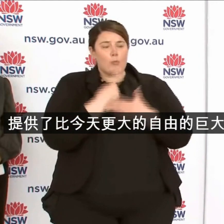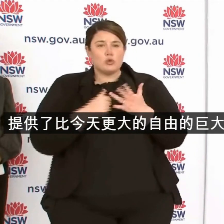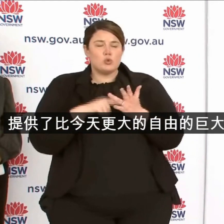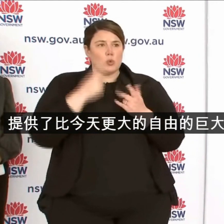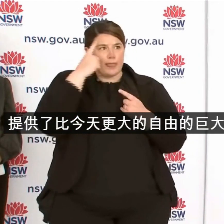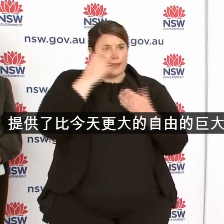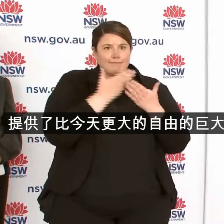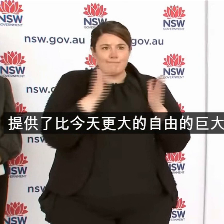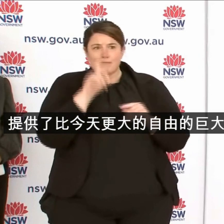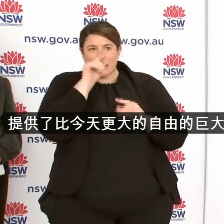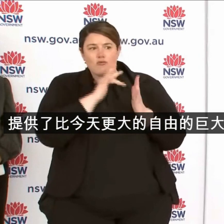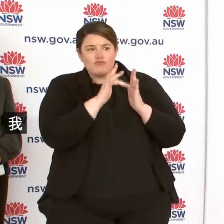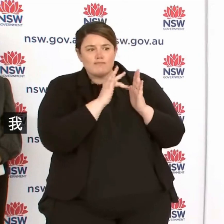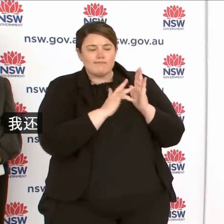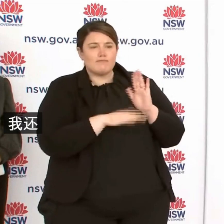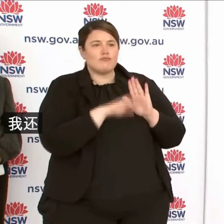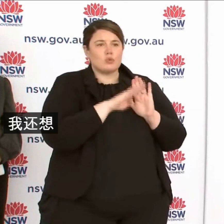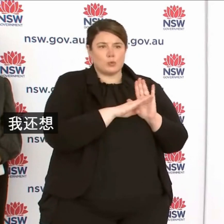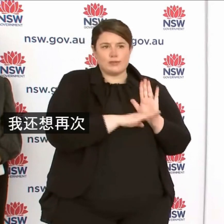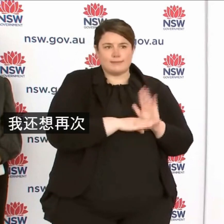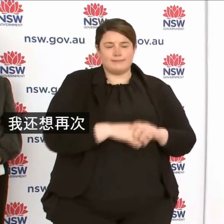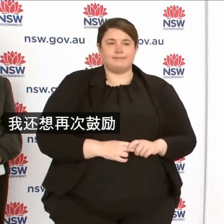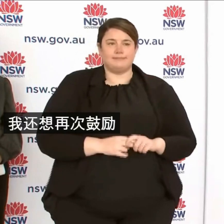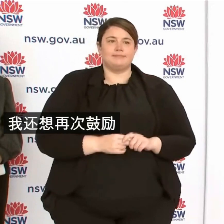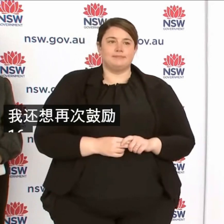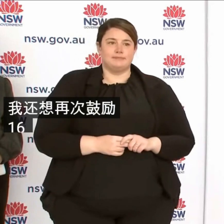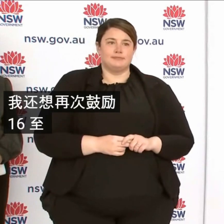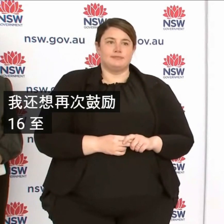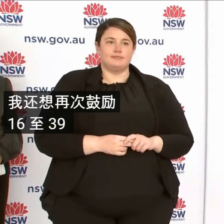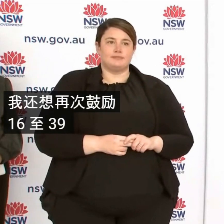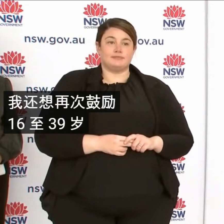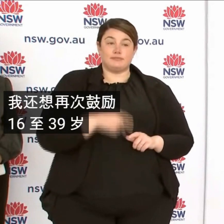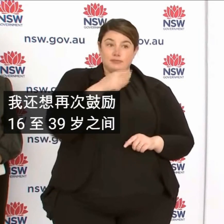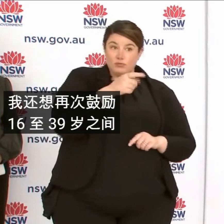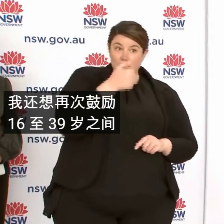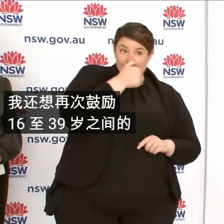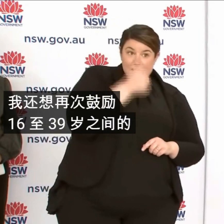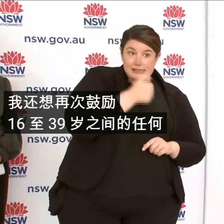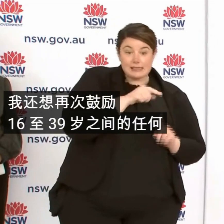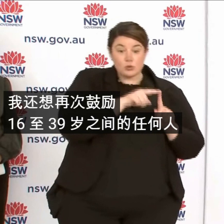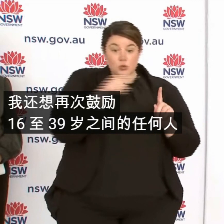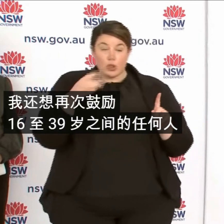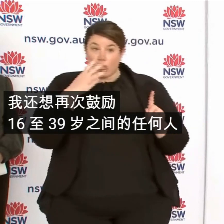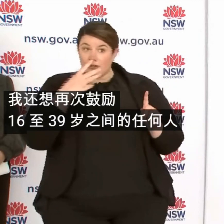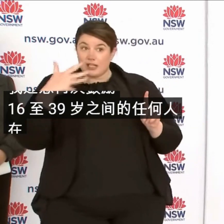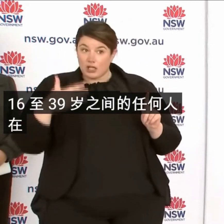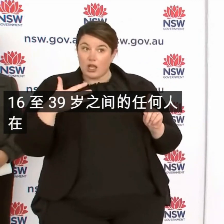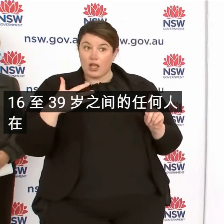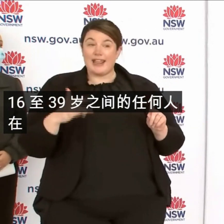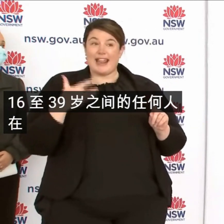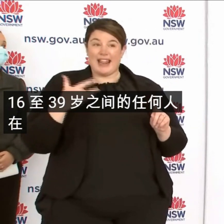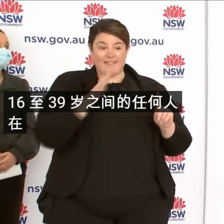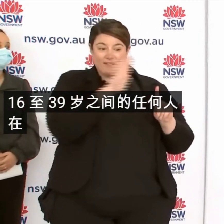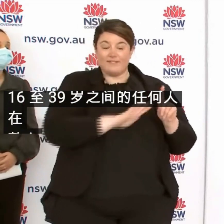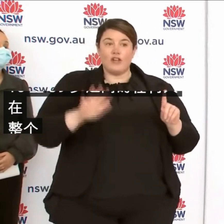do today. I also wanted to encourage again anybody between the ages of 16 and 39 who lives in those